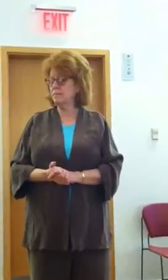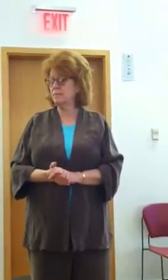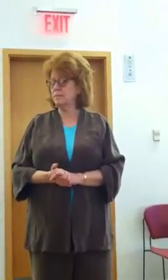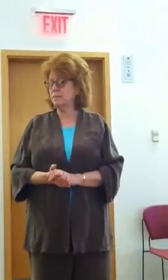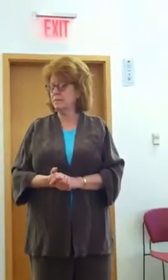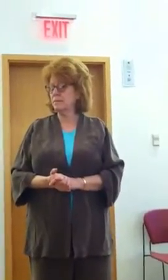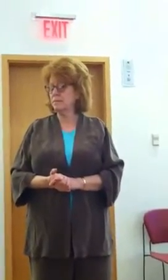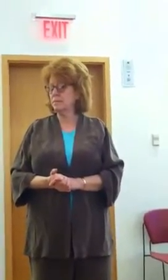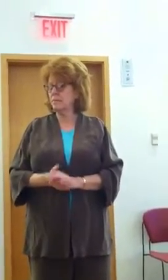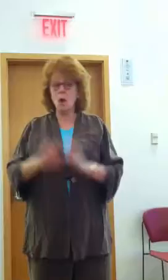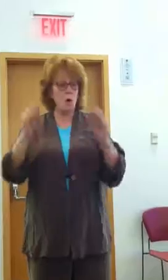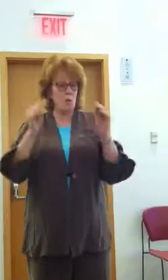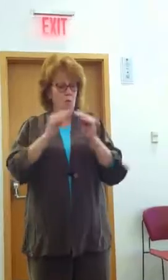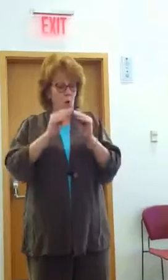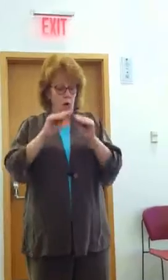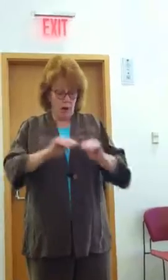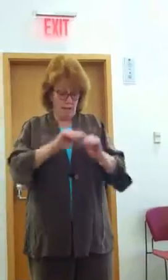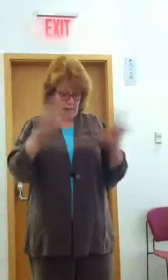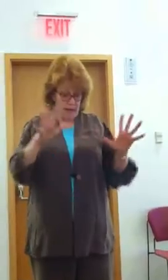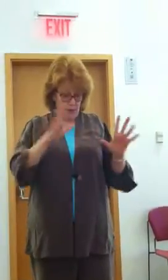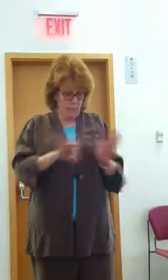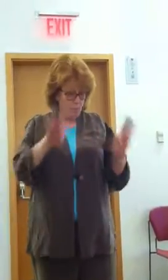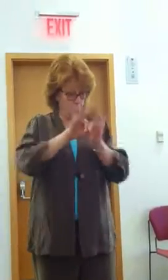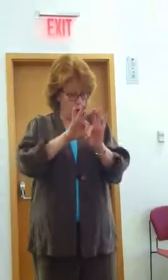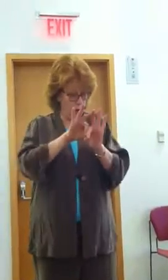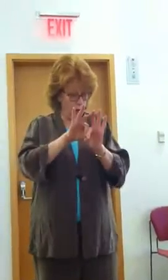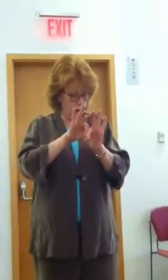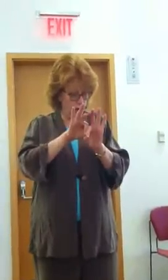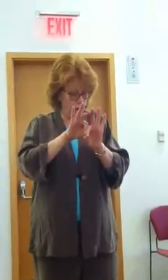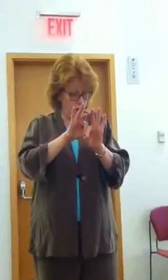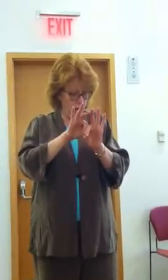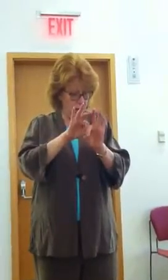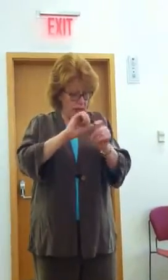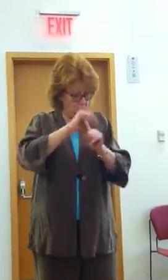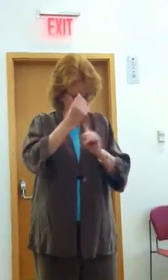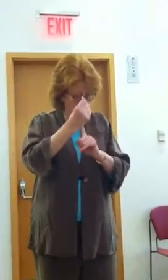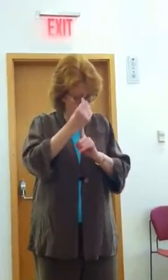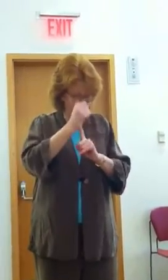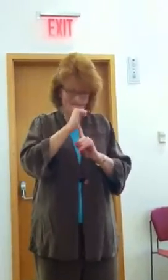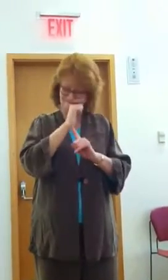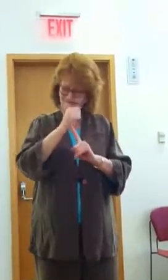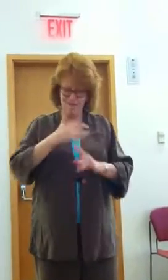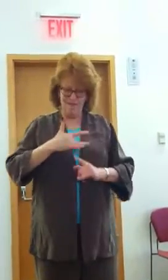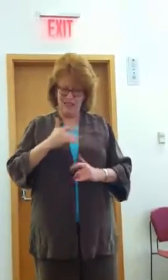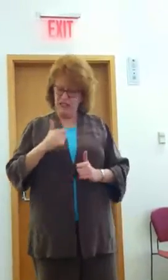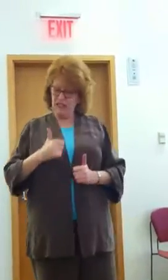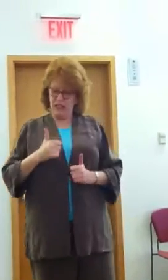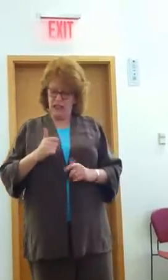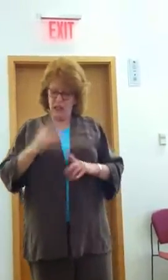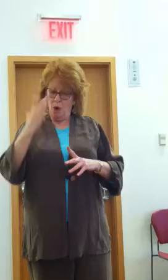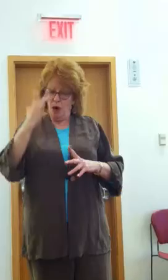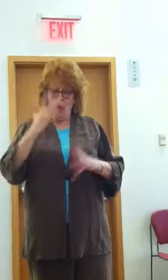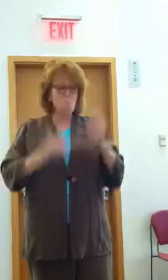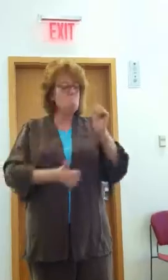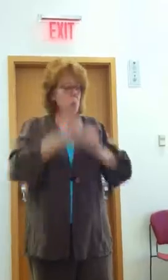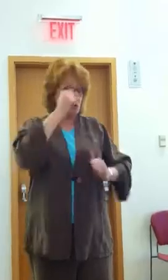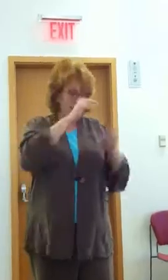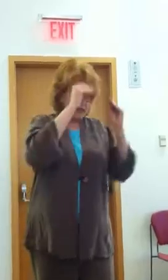The more prevalent situation is less encouraging. Understanding that the majority of teachers in